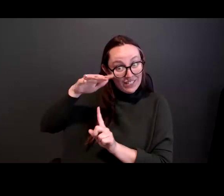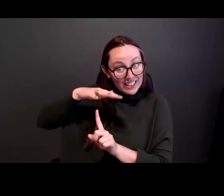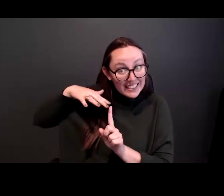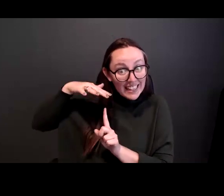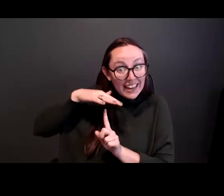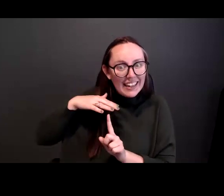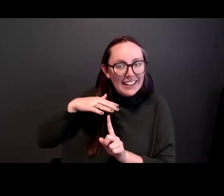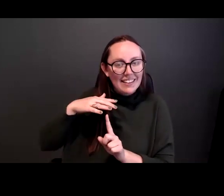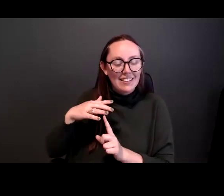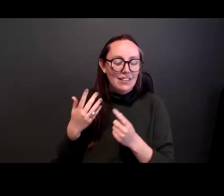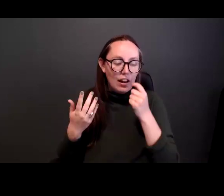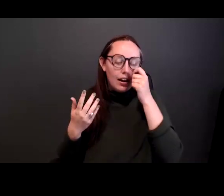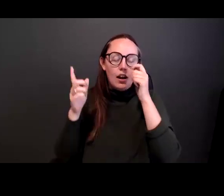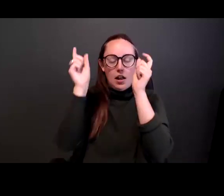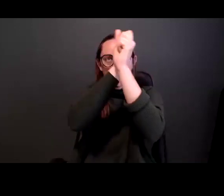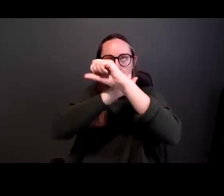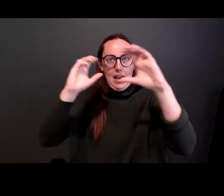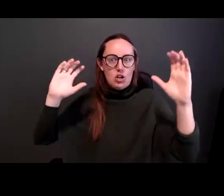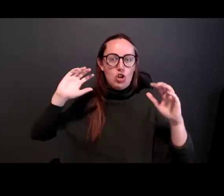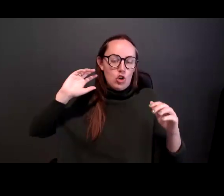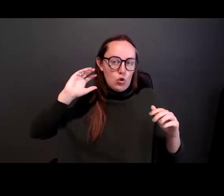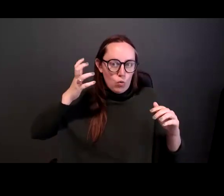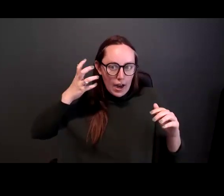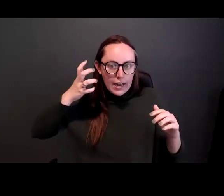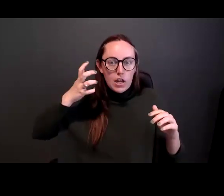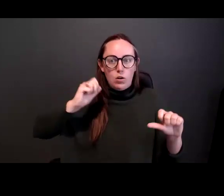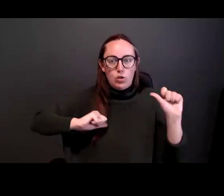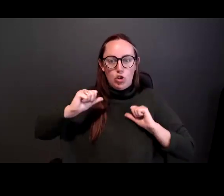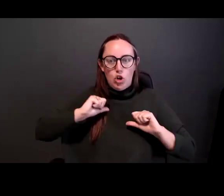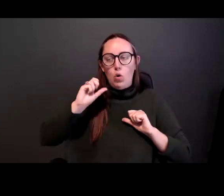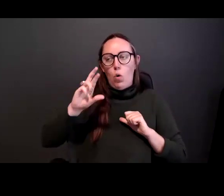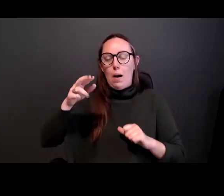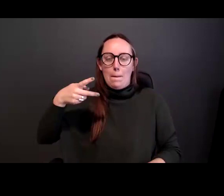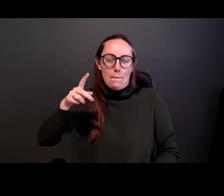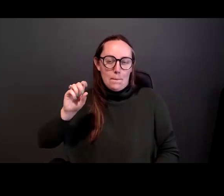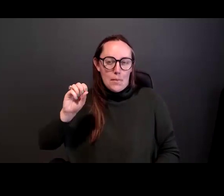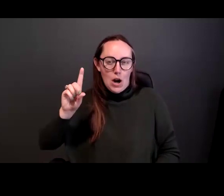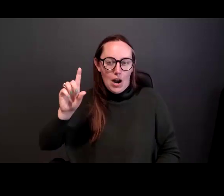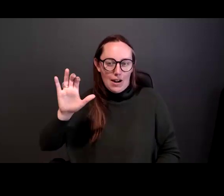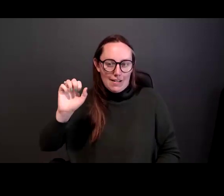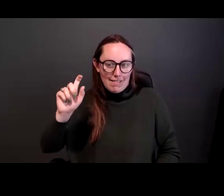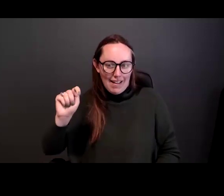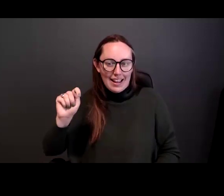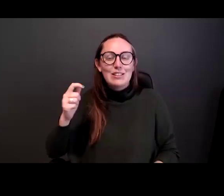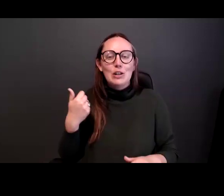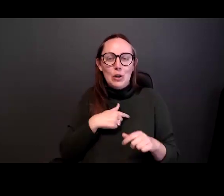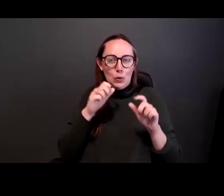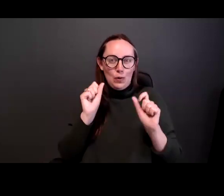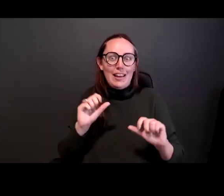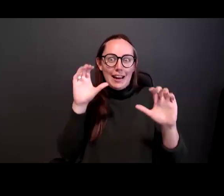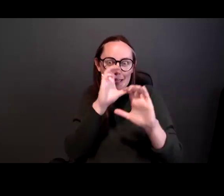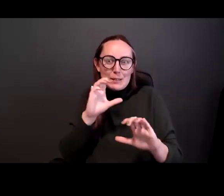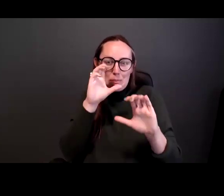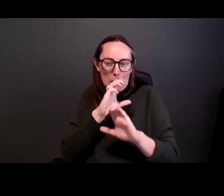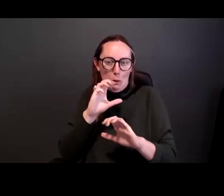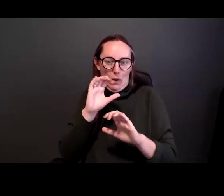would allow us to explore that in a deeper way. You can go to a lot of places with just sound